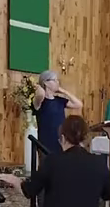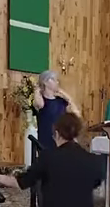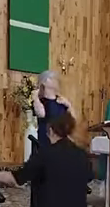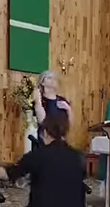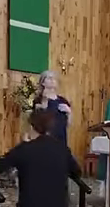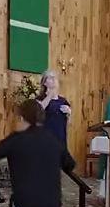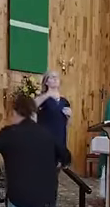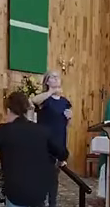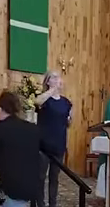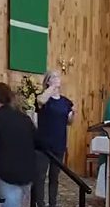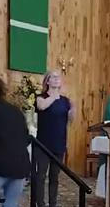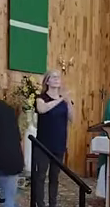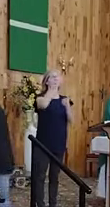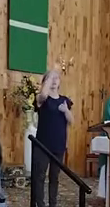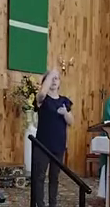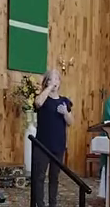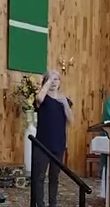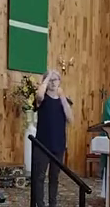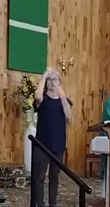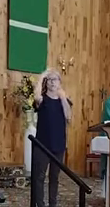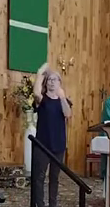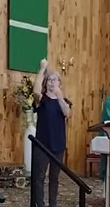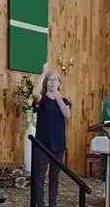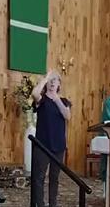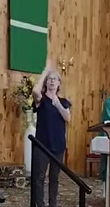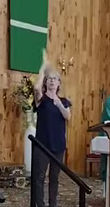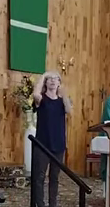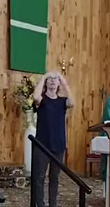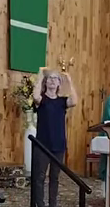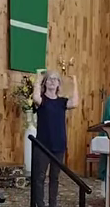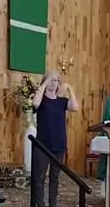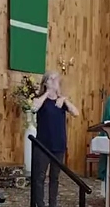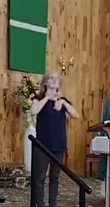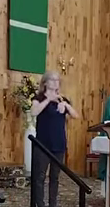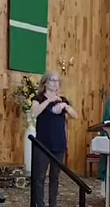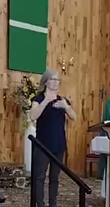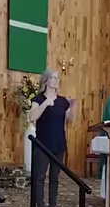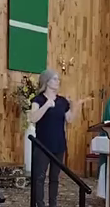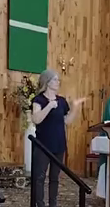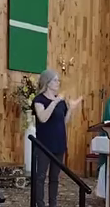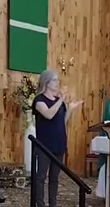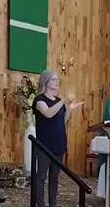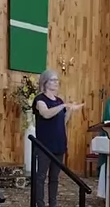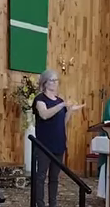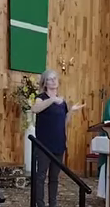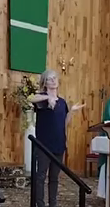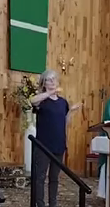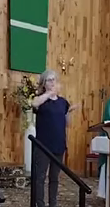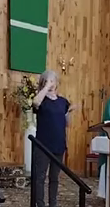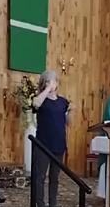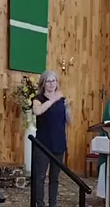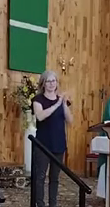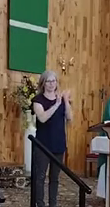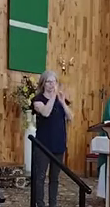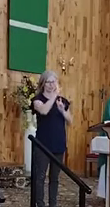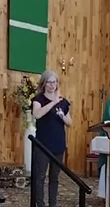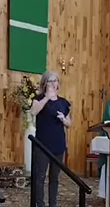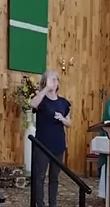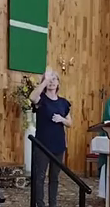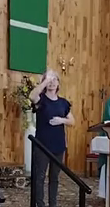Do you believe in God, the Father Almighty, creator of heaven and earth? Do you believe in